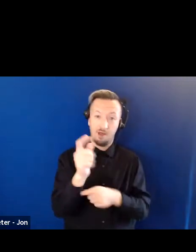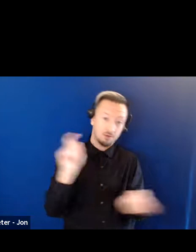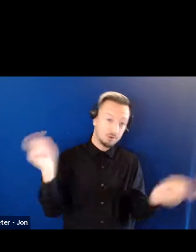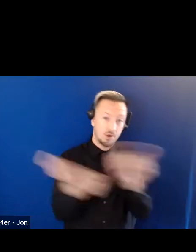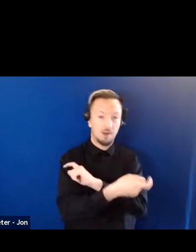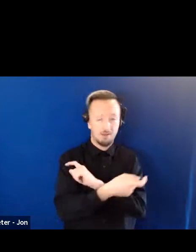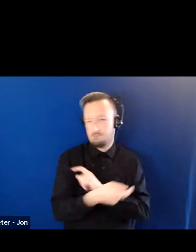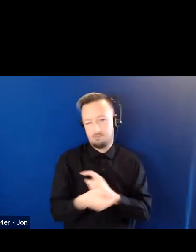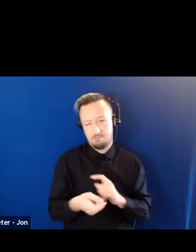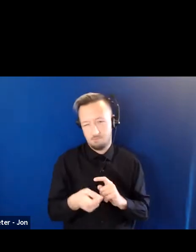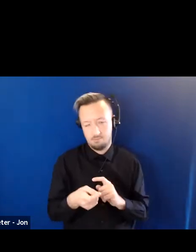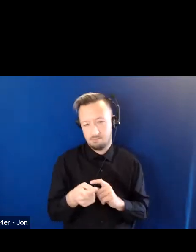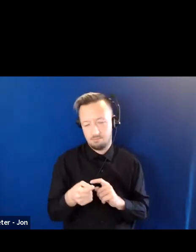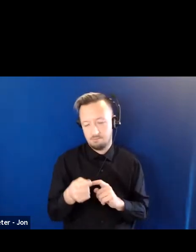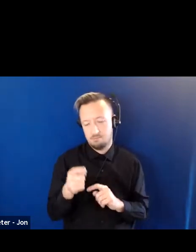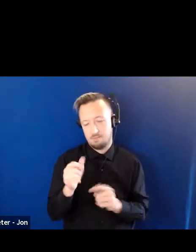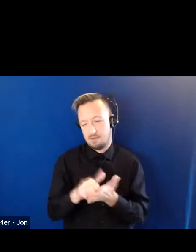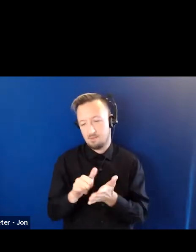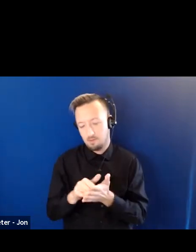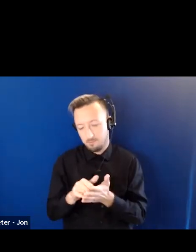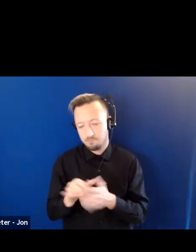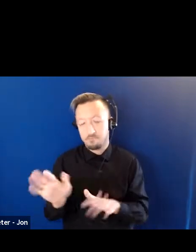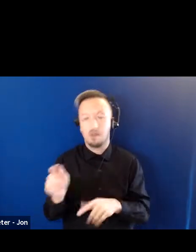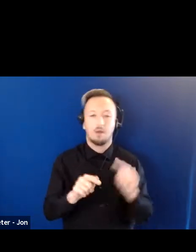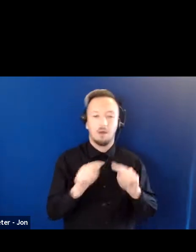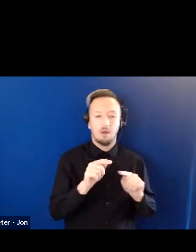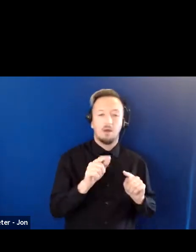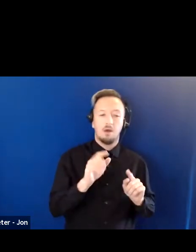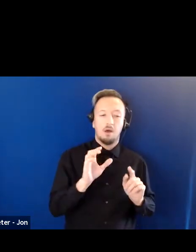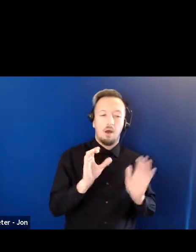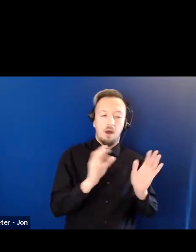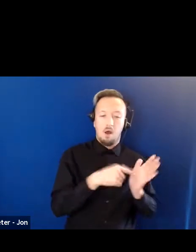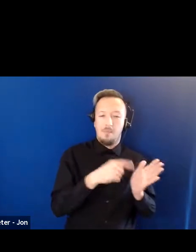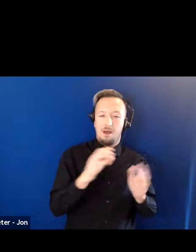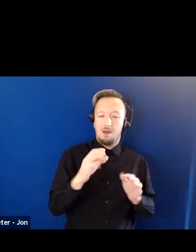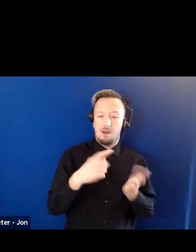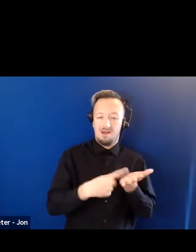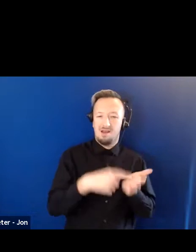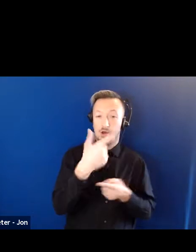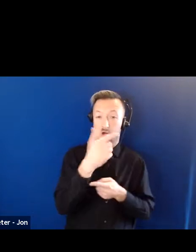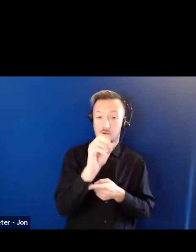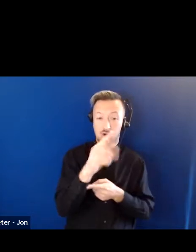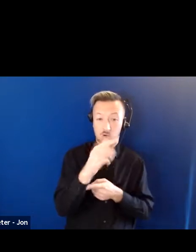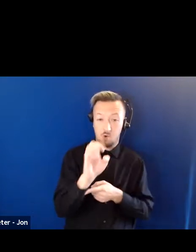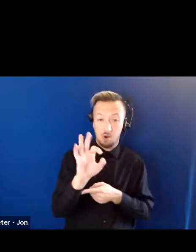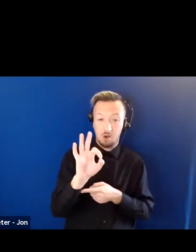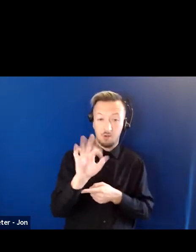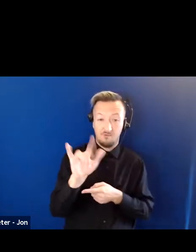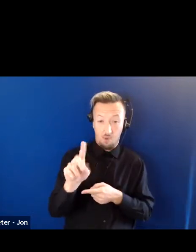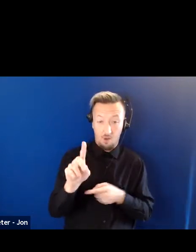But getting back to the George Floyd situation, I wrote when I was asked about my feelings,